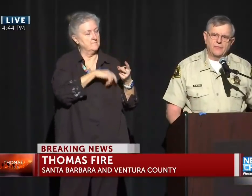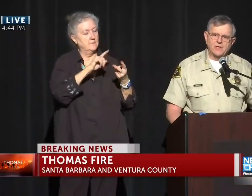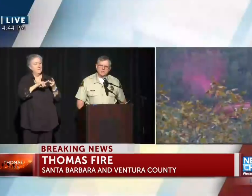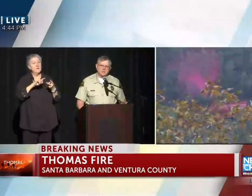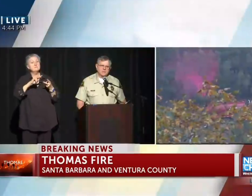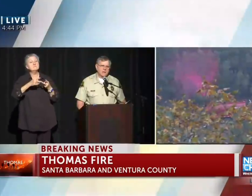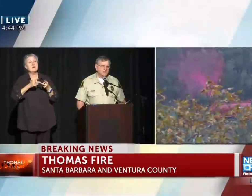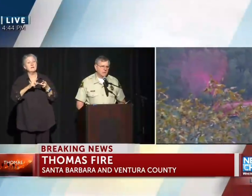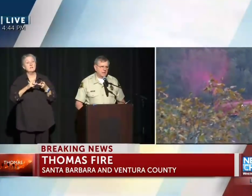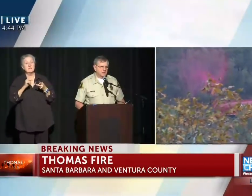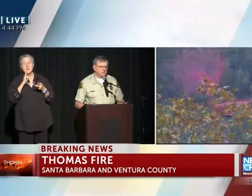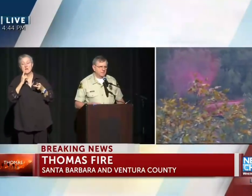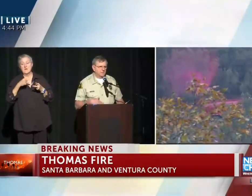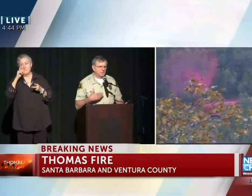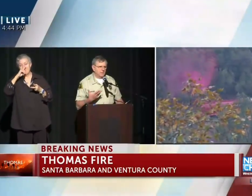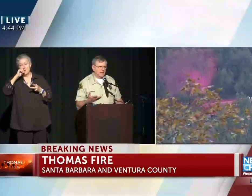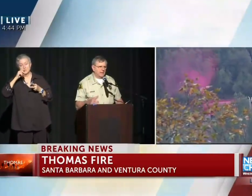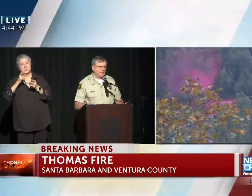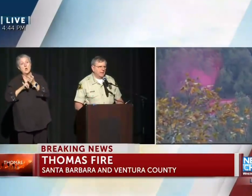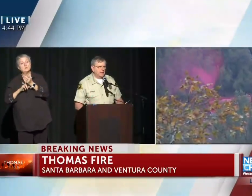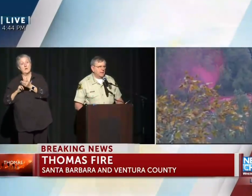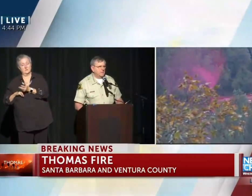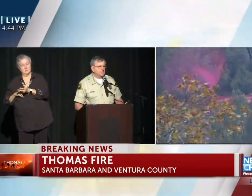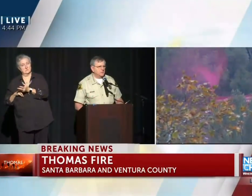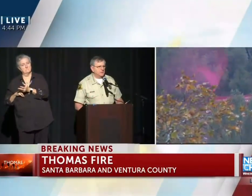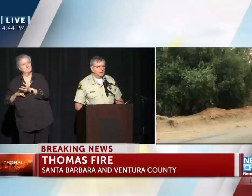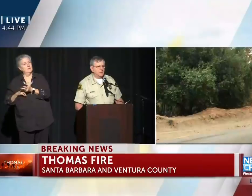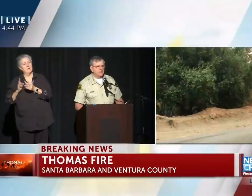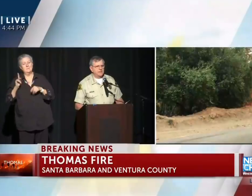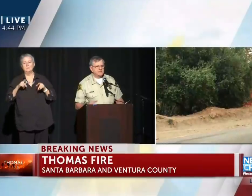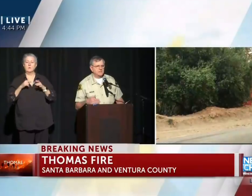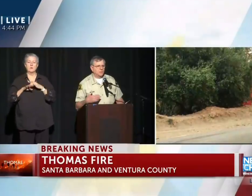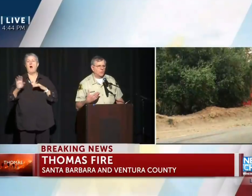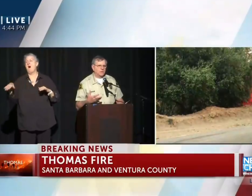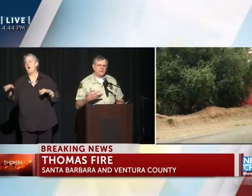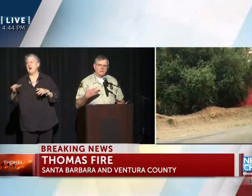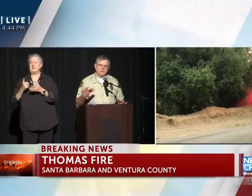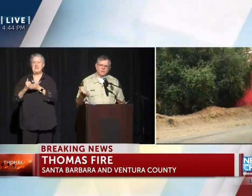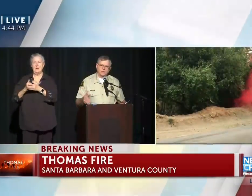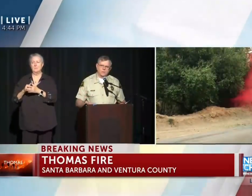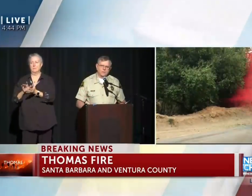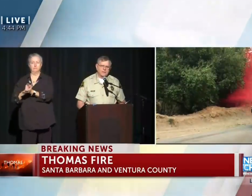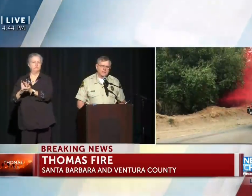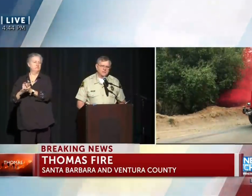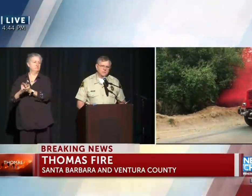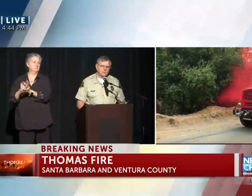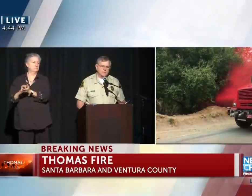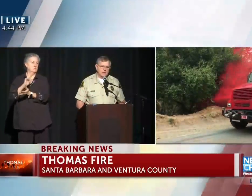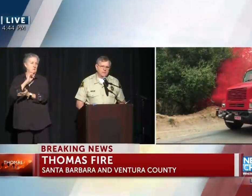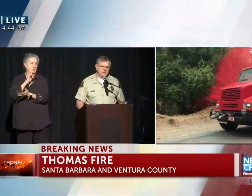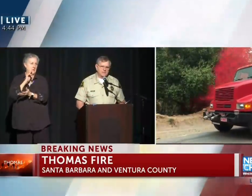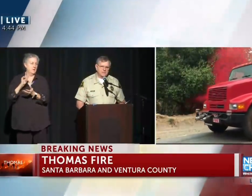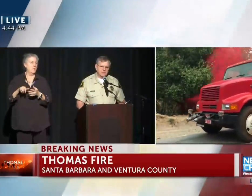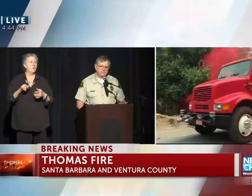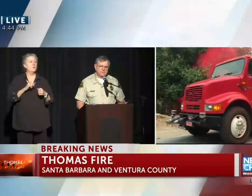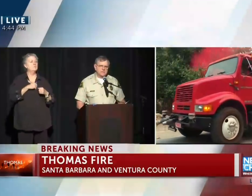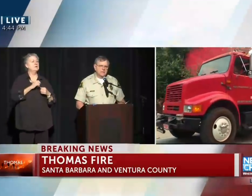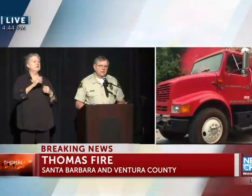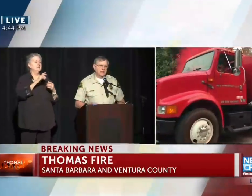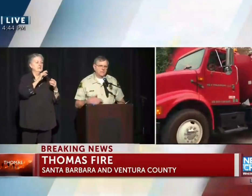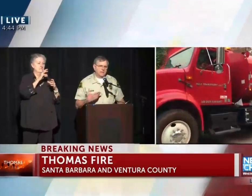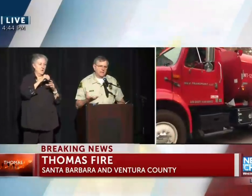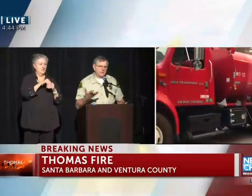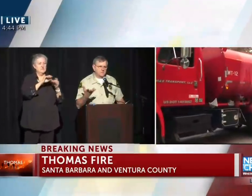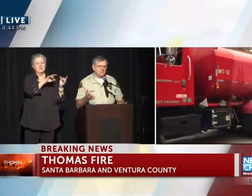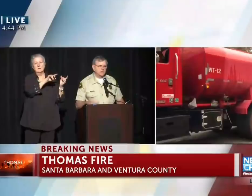is the area of fraudulent contractors, people who may come into an area that's in the warning area, or when we get into repopulation